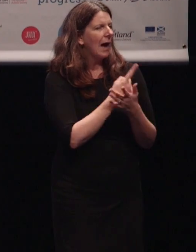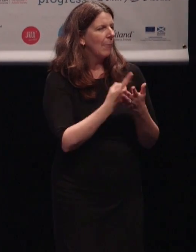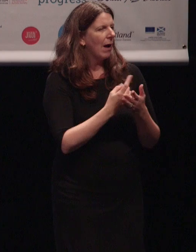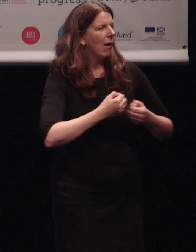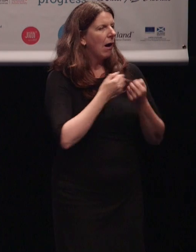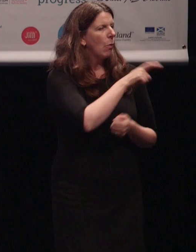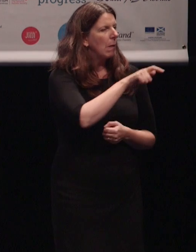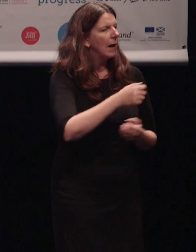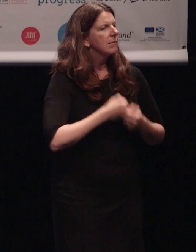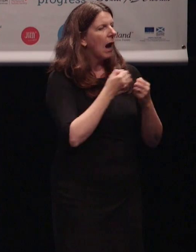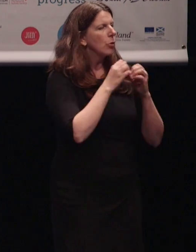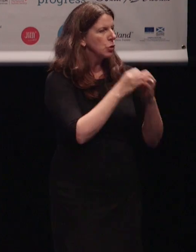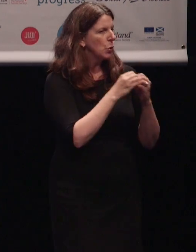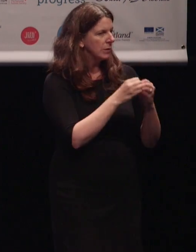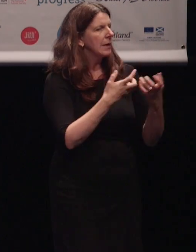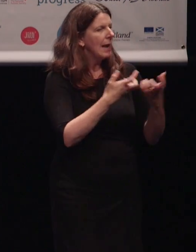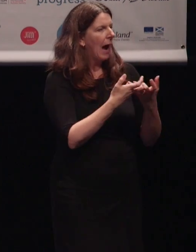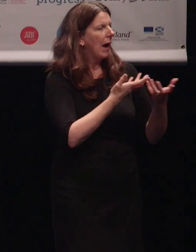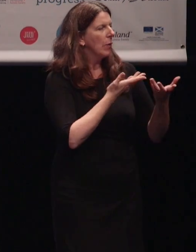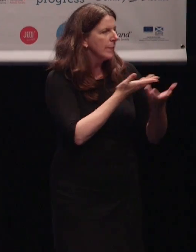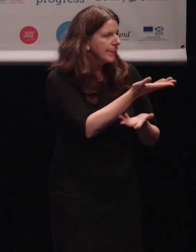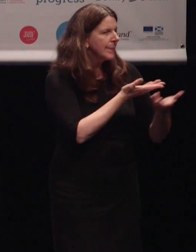students. There